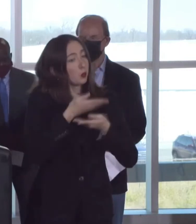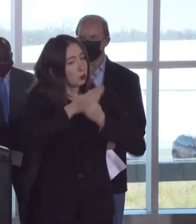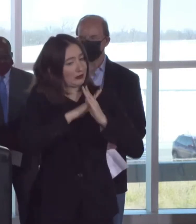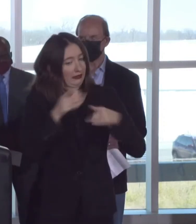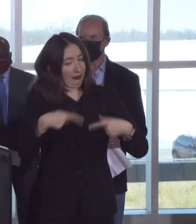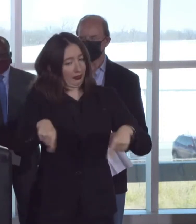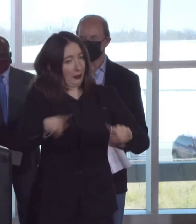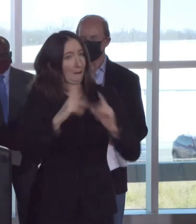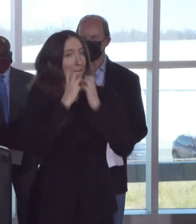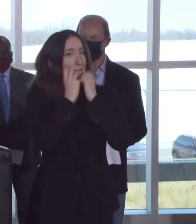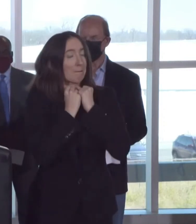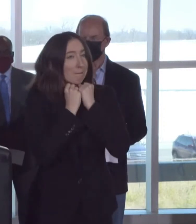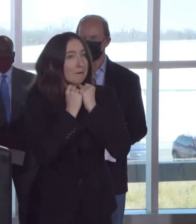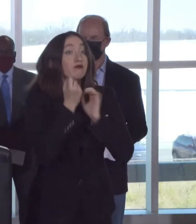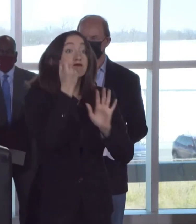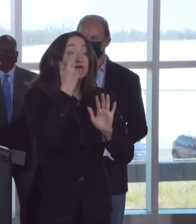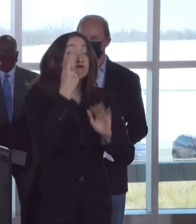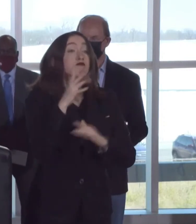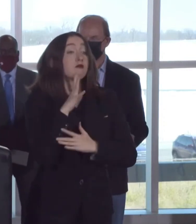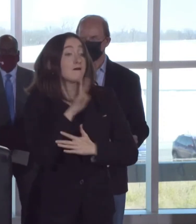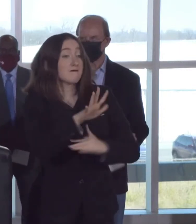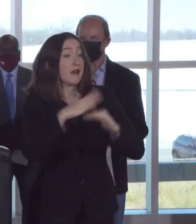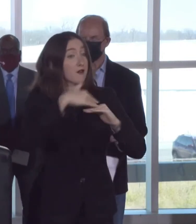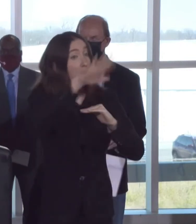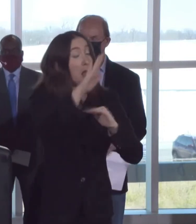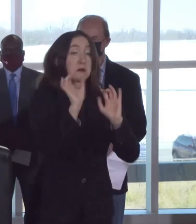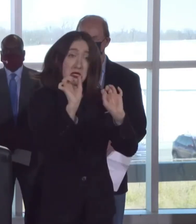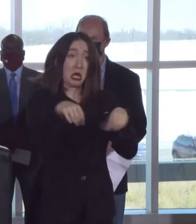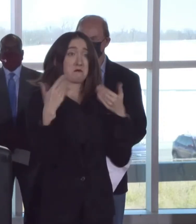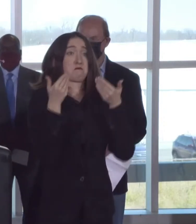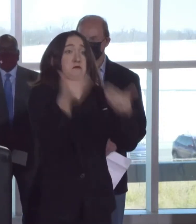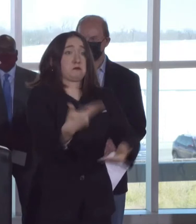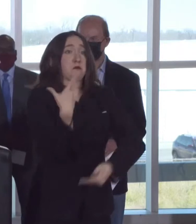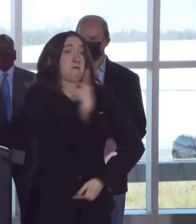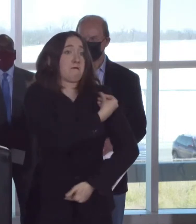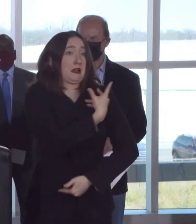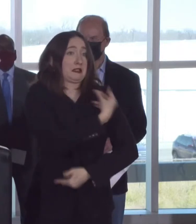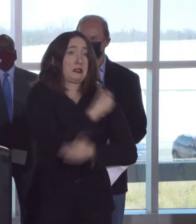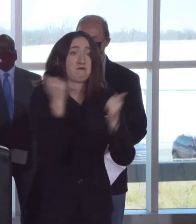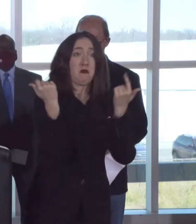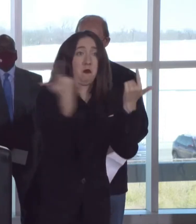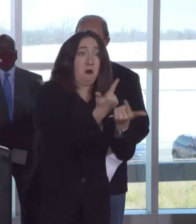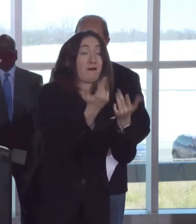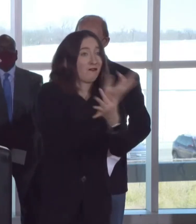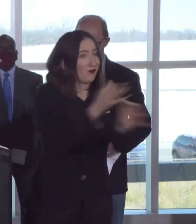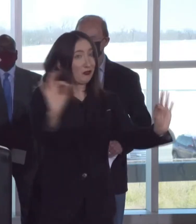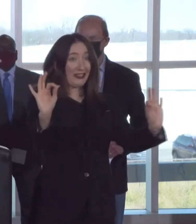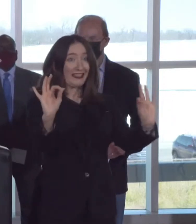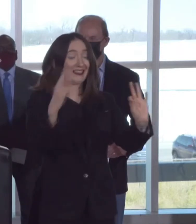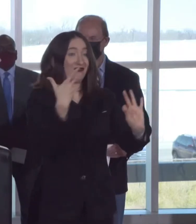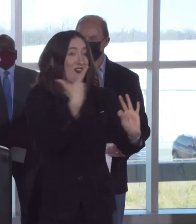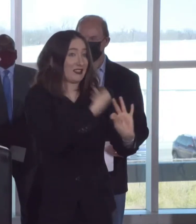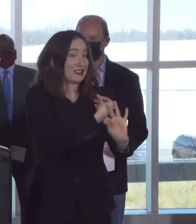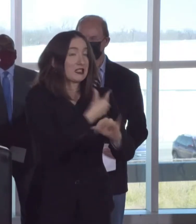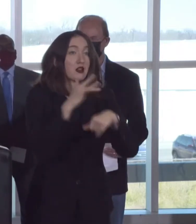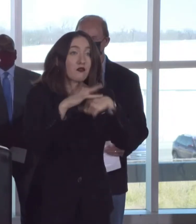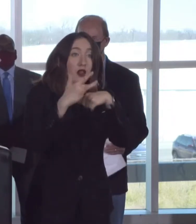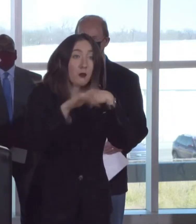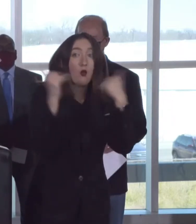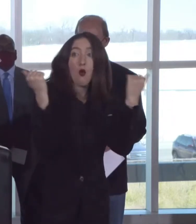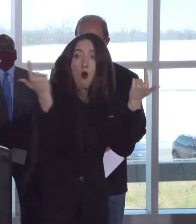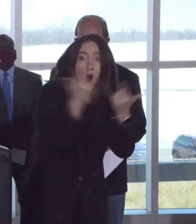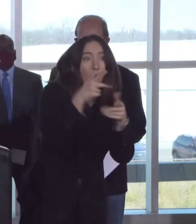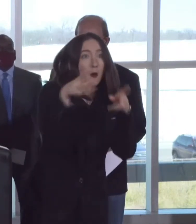everyone ages 5 and older, and we continue to ensure that these free vaccines, again, they are free, and they are available to